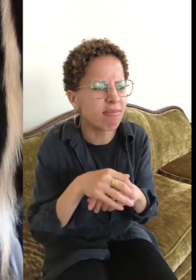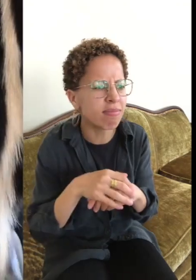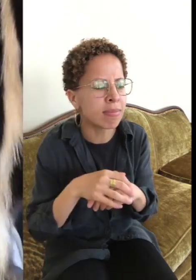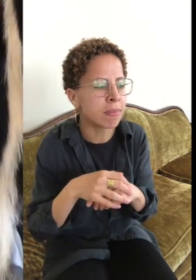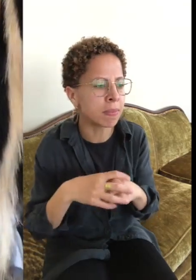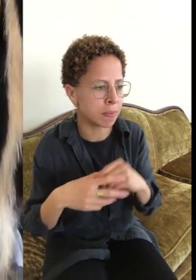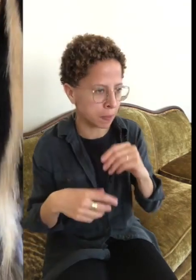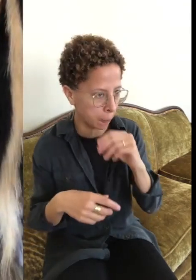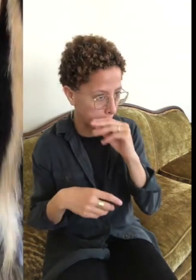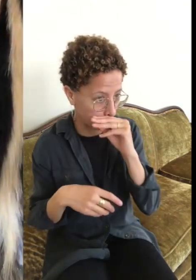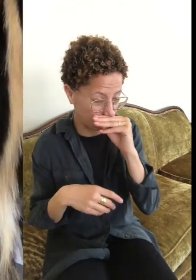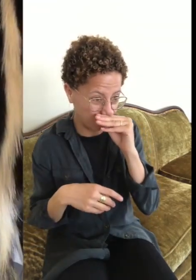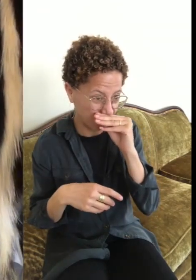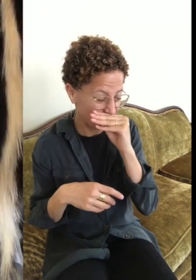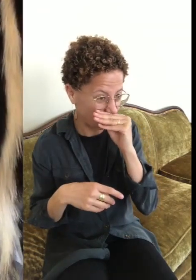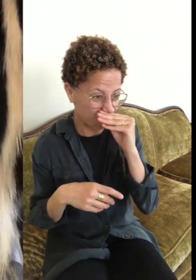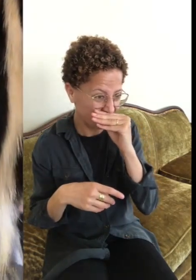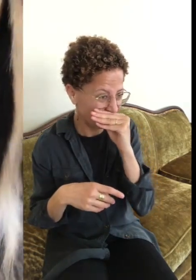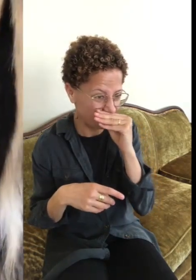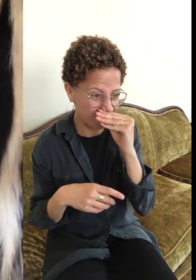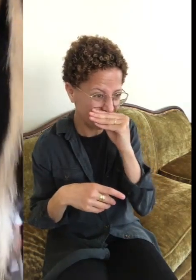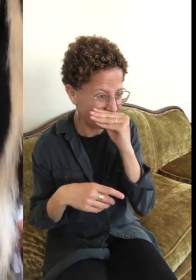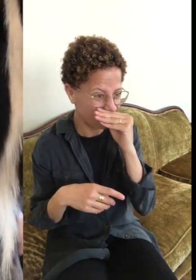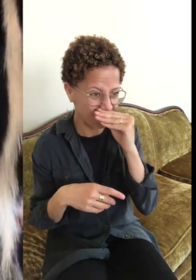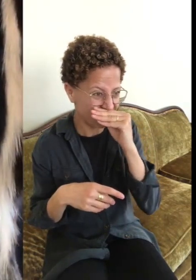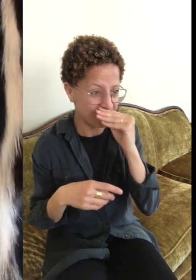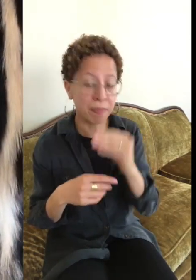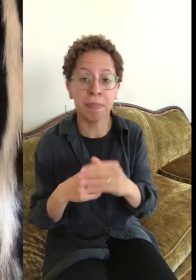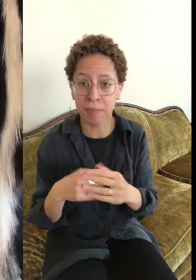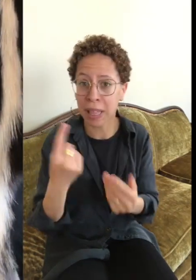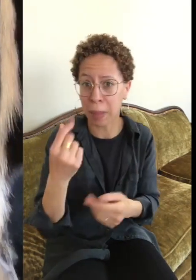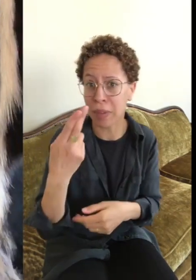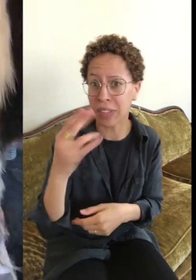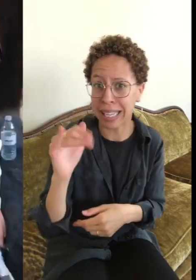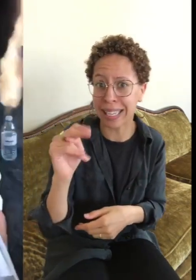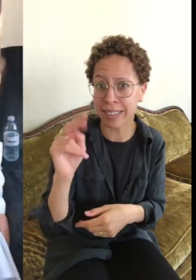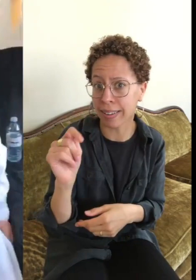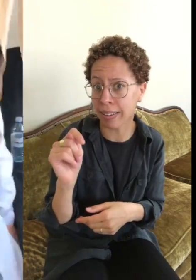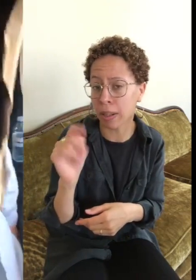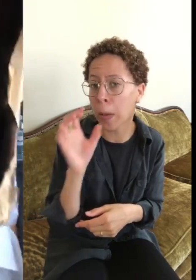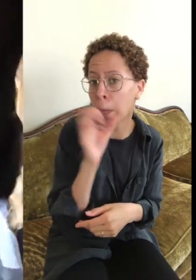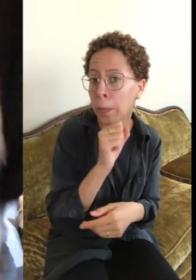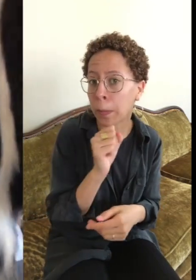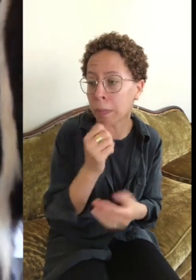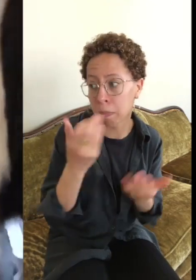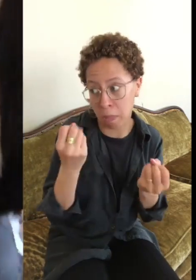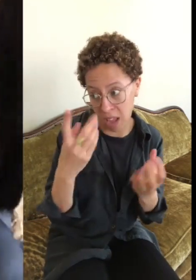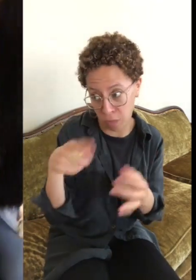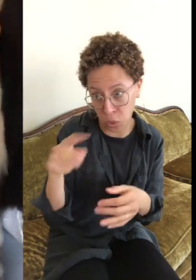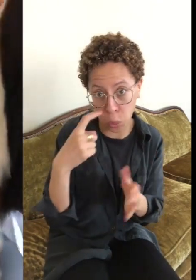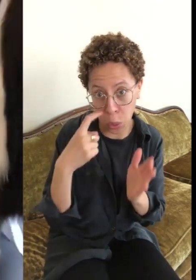There's kind of a hint, but I don't know if many of you can notice. Okay, show us where the hint is.